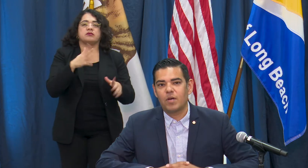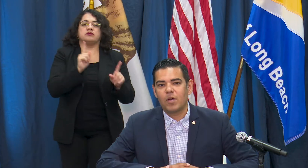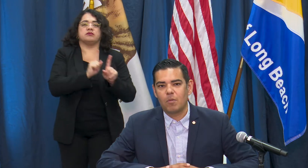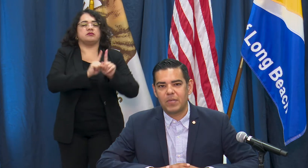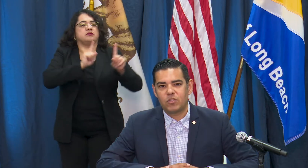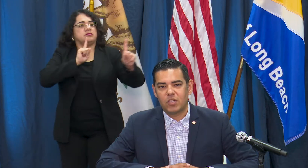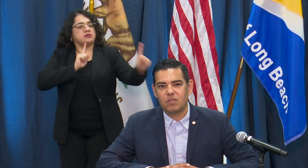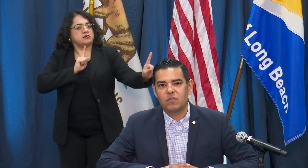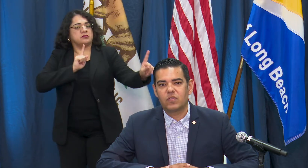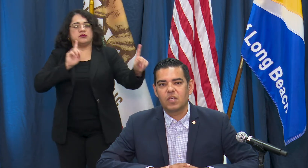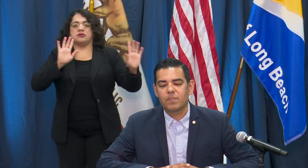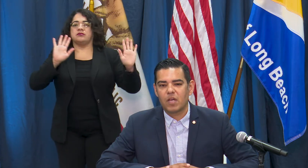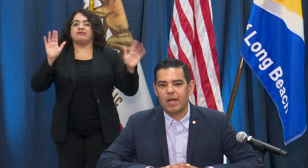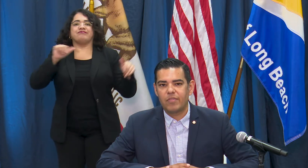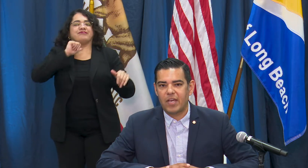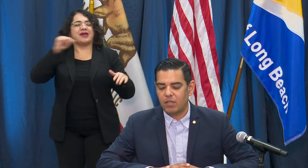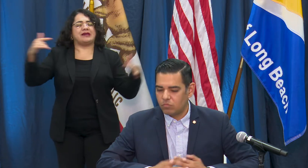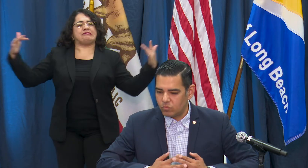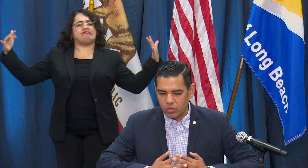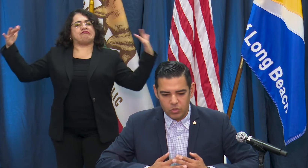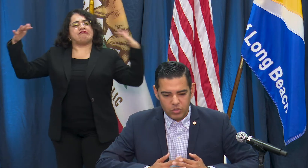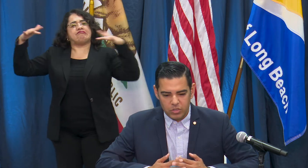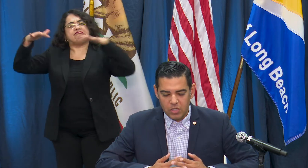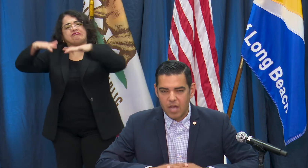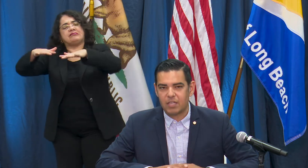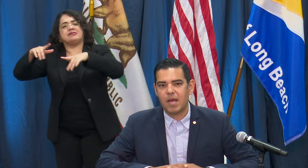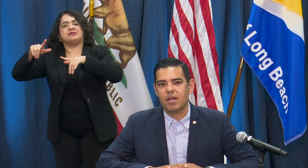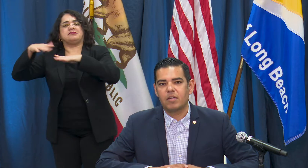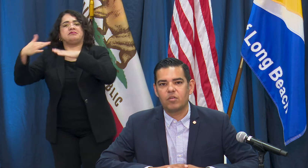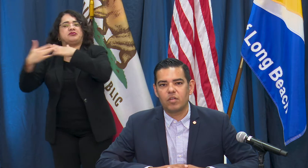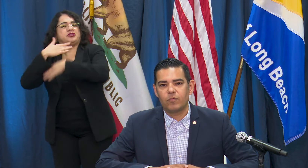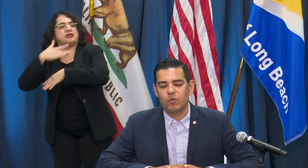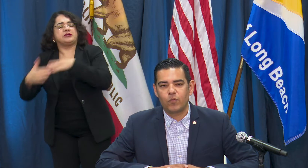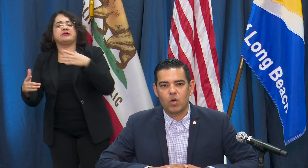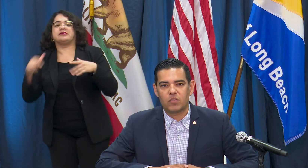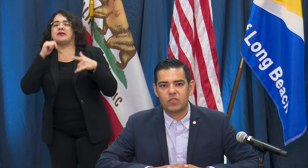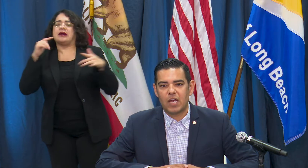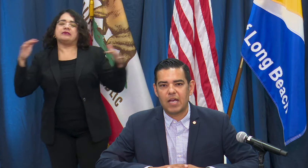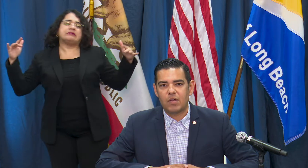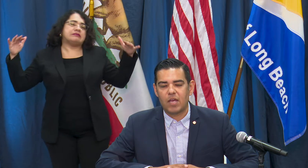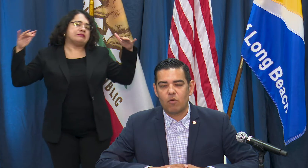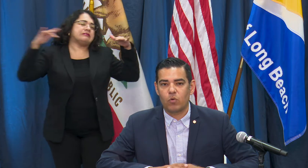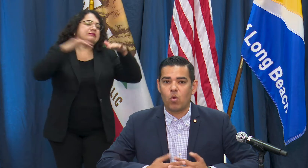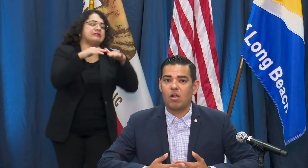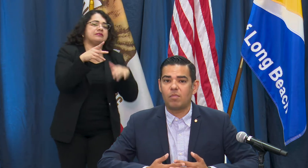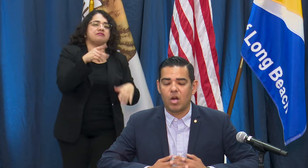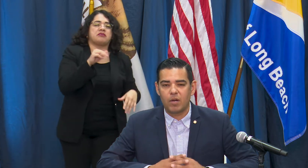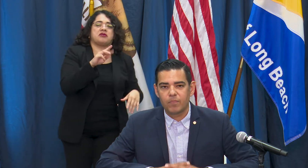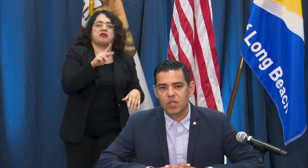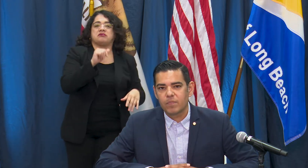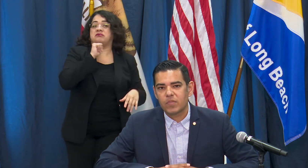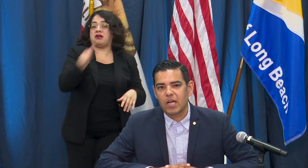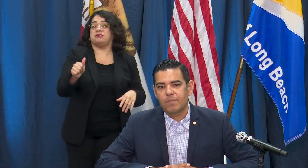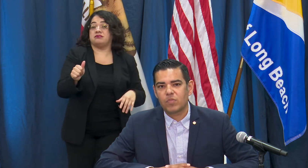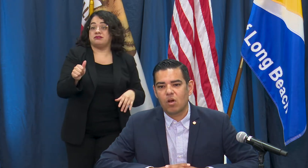away from our beaches. You did not come out in full force and overwhelm